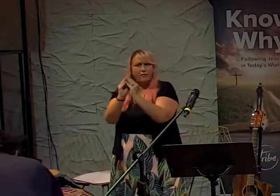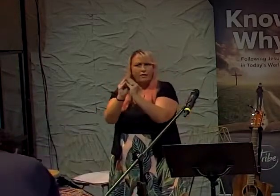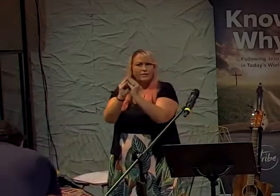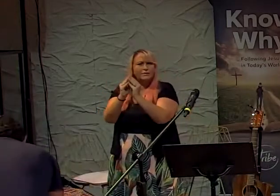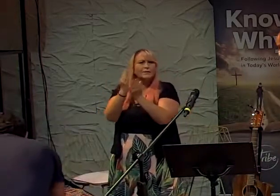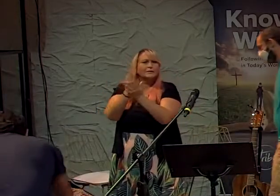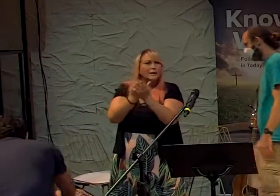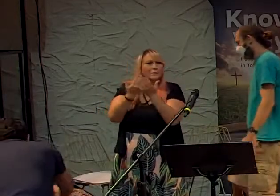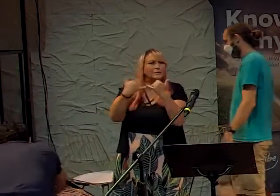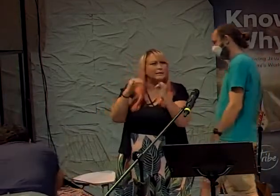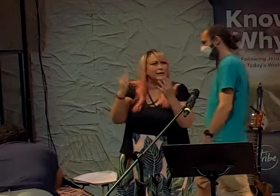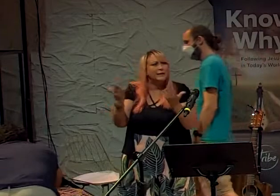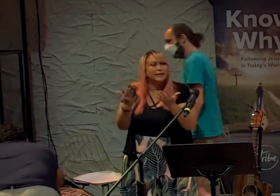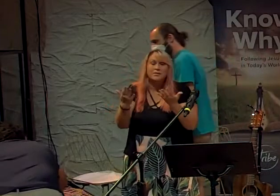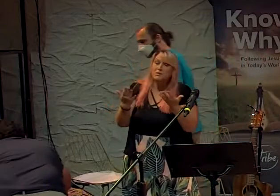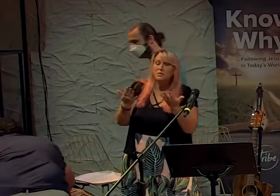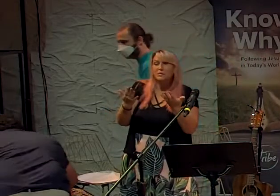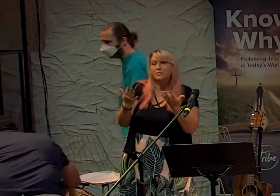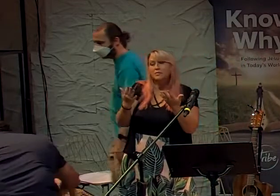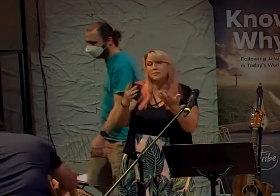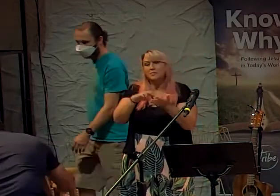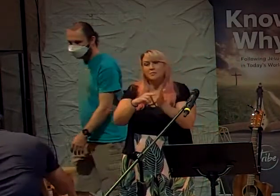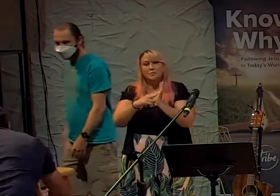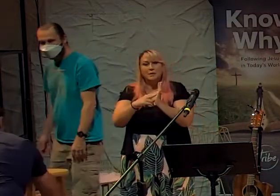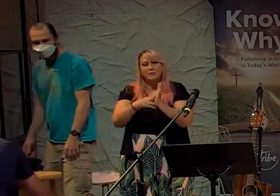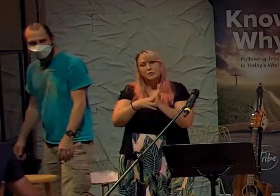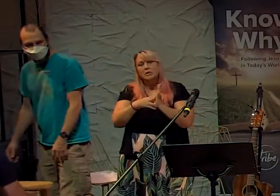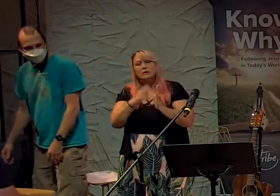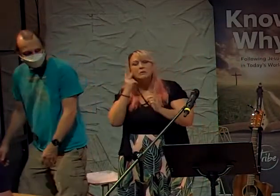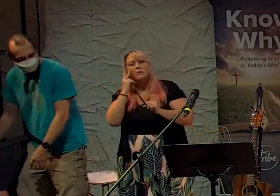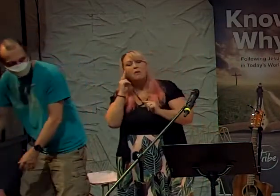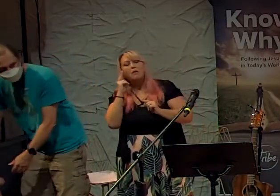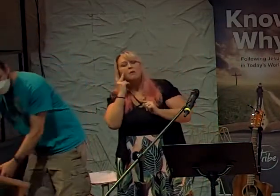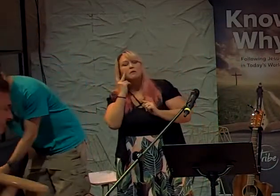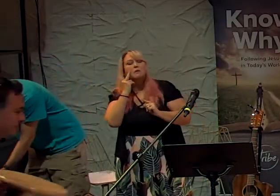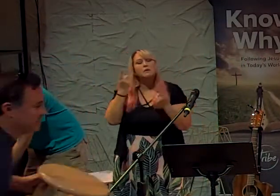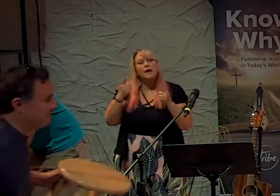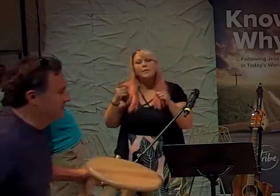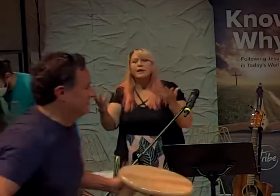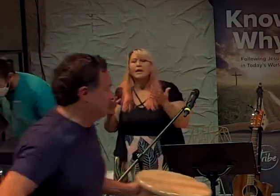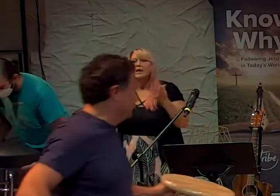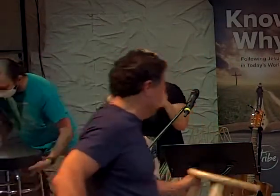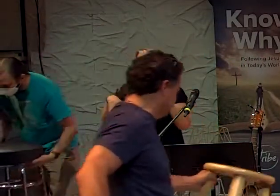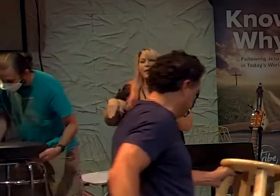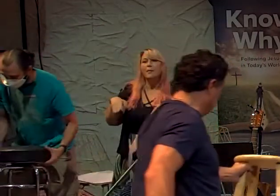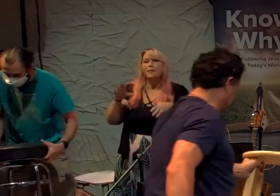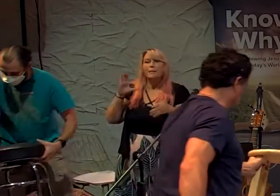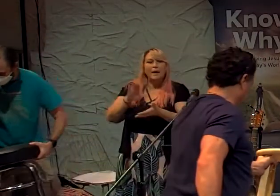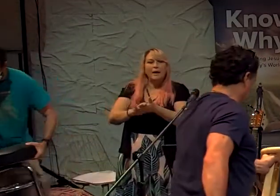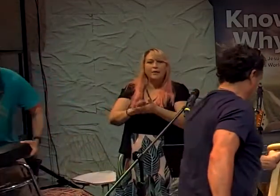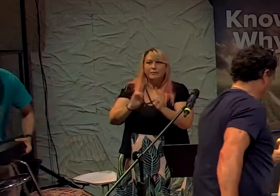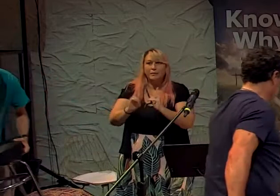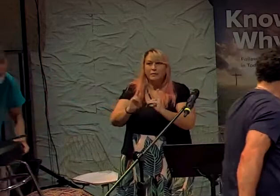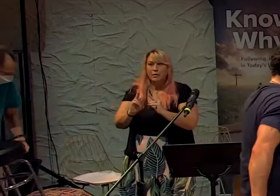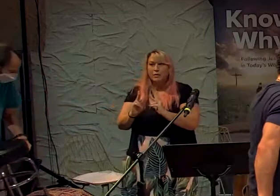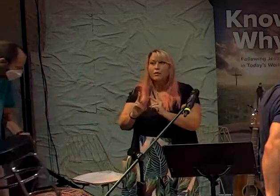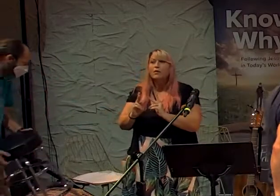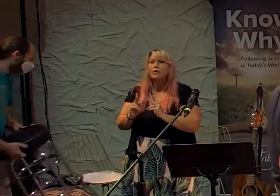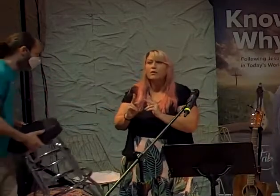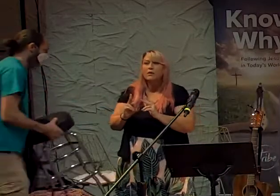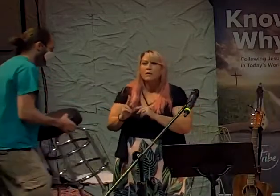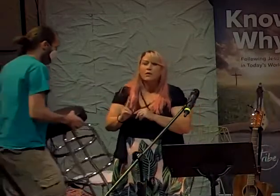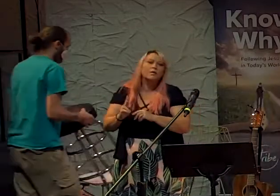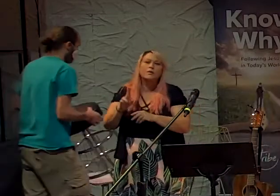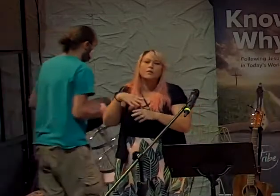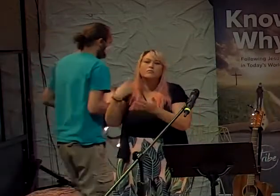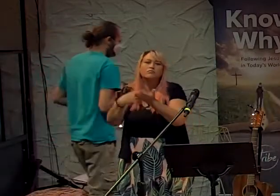of them are still here, and you get to take a sneak peek at what's going on here at the marriage story. But we're